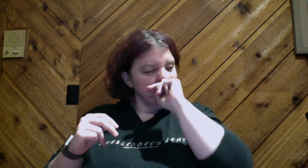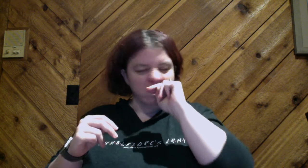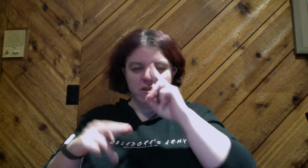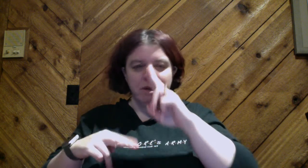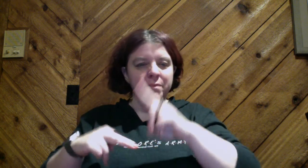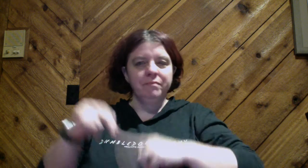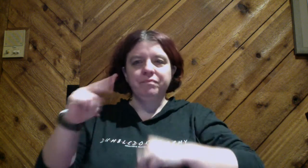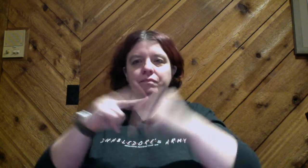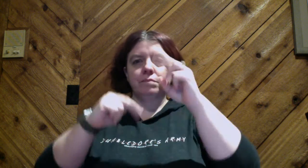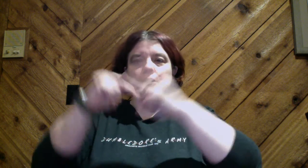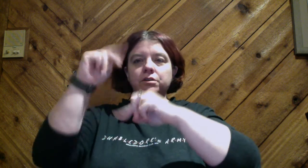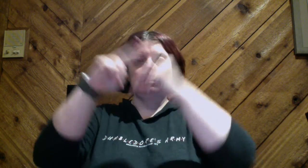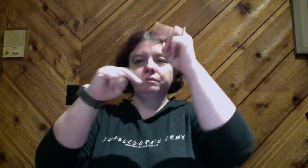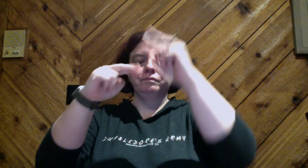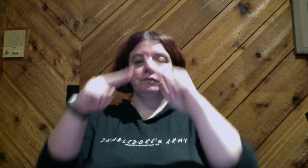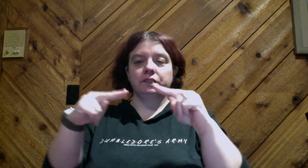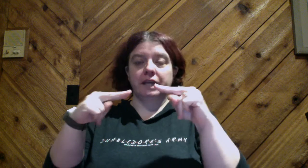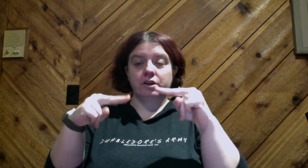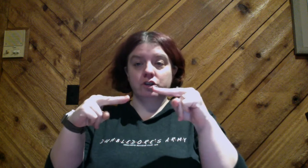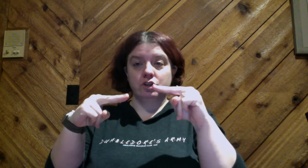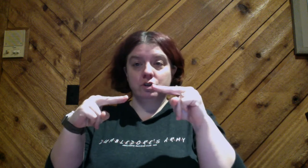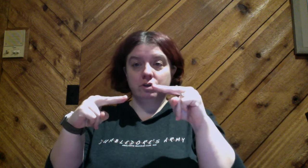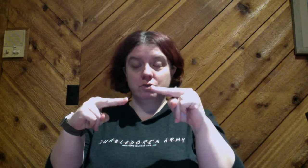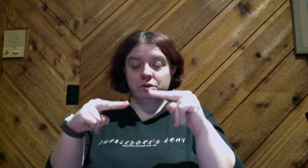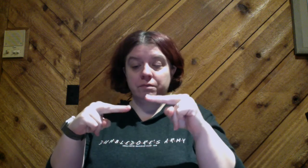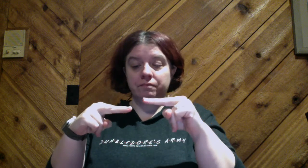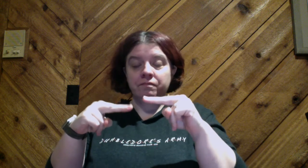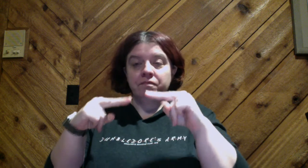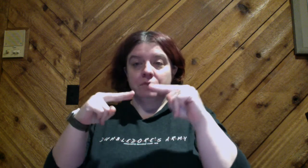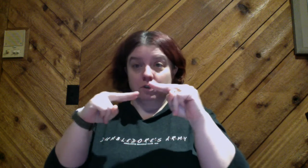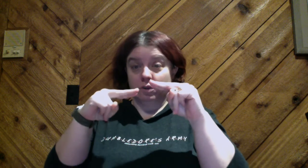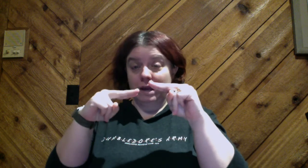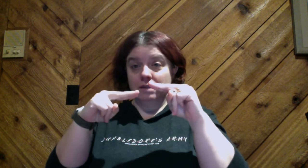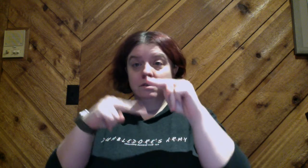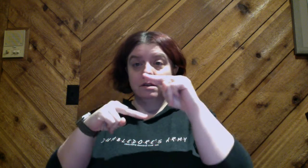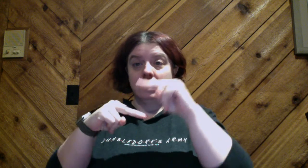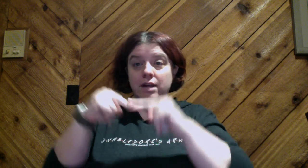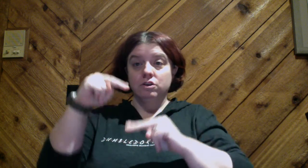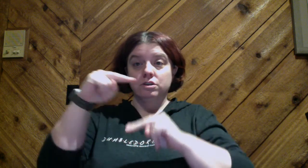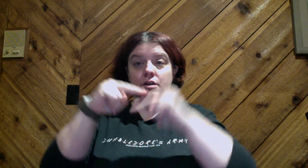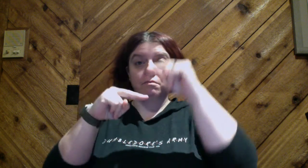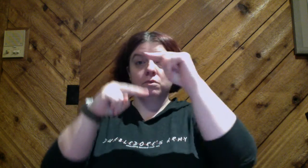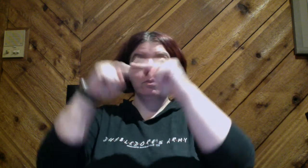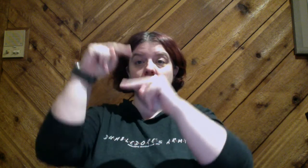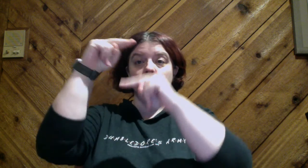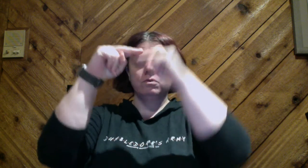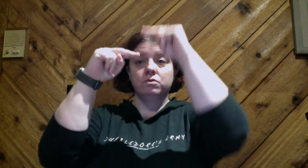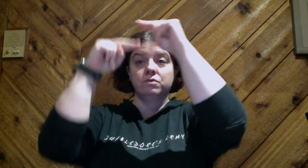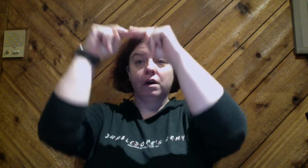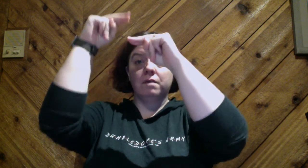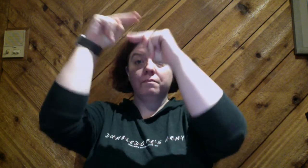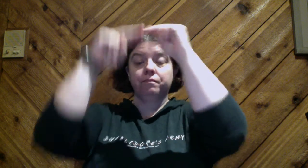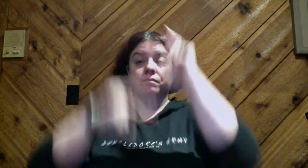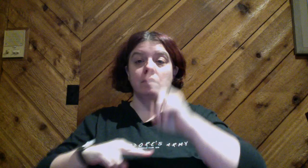Excuse me. Build. So you take your 2 U's, or 2 N's, and you're just going to move up. It says